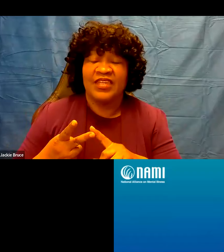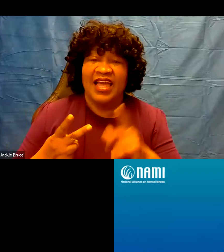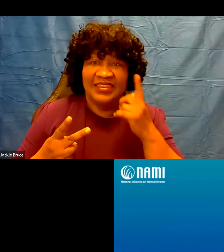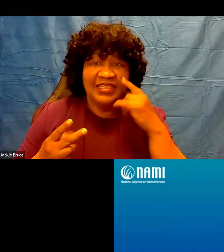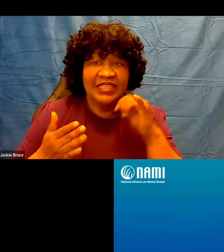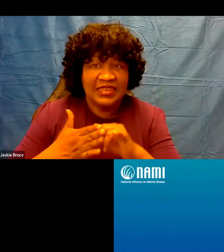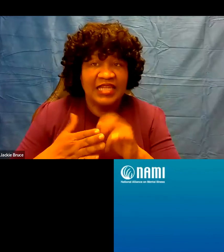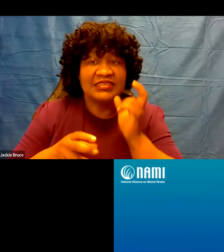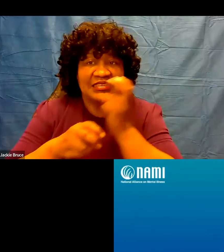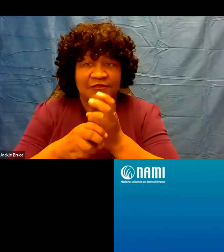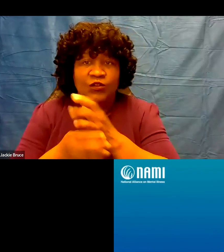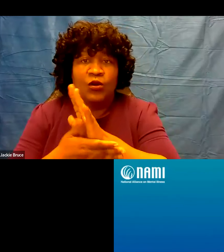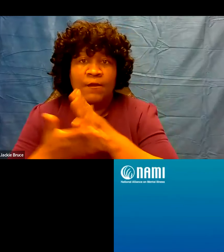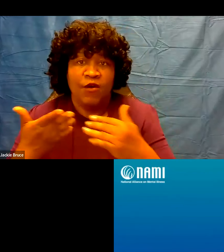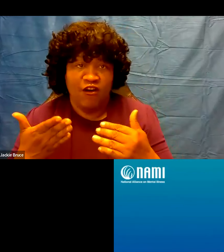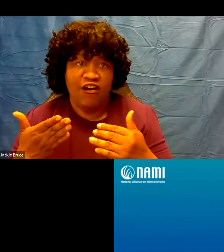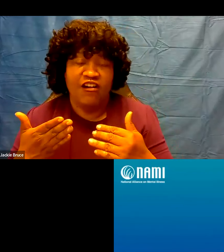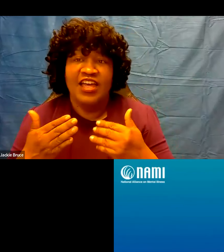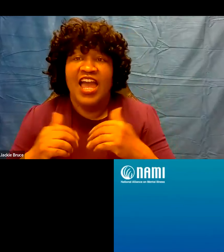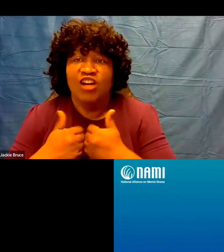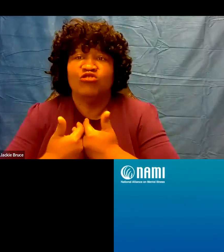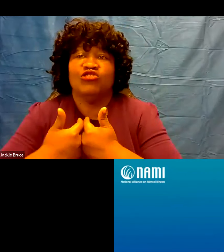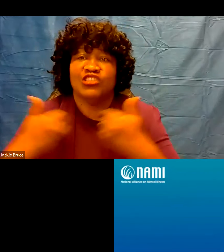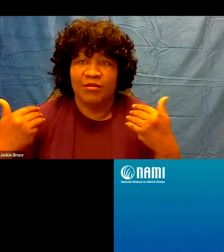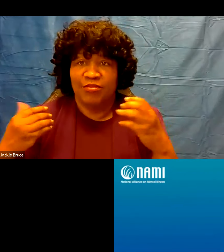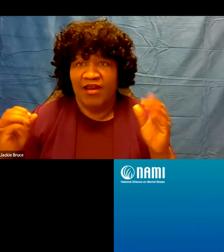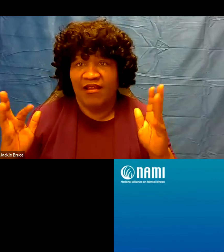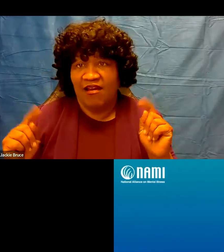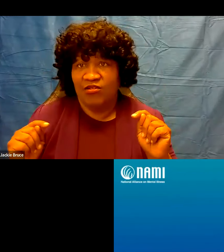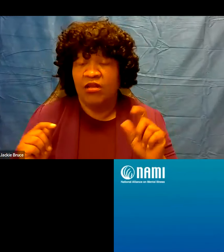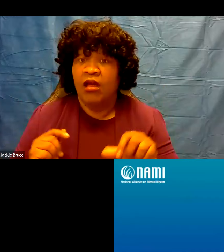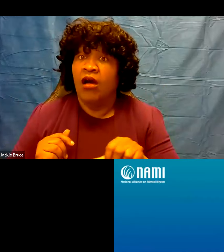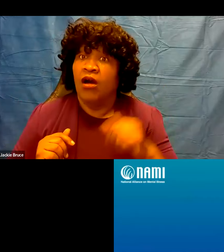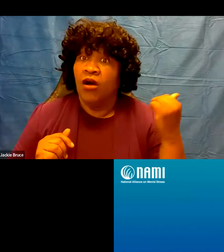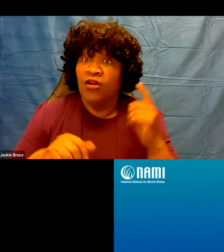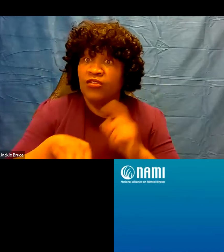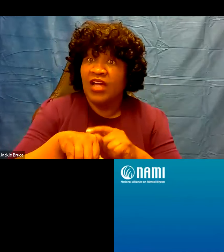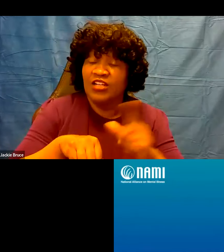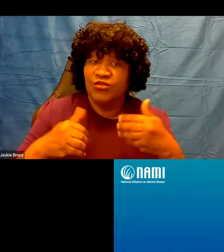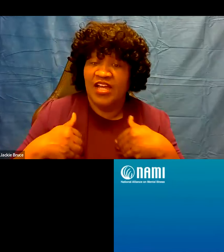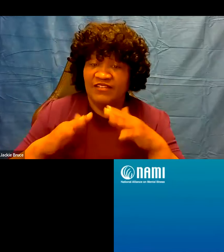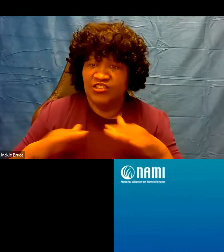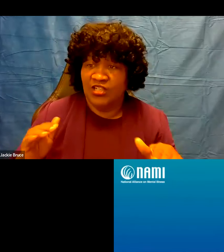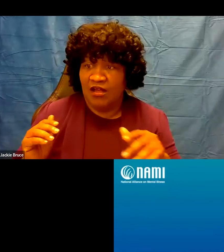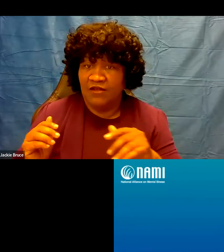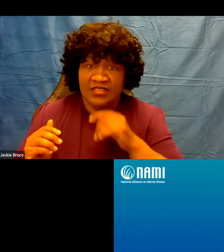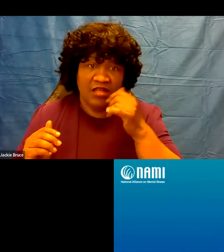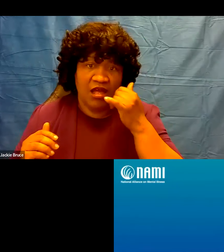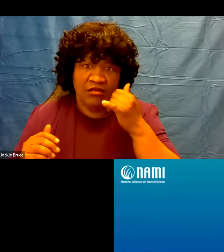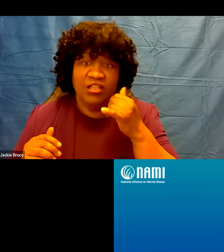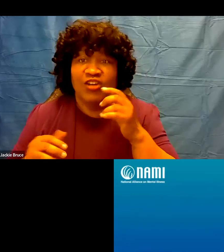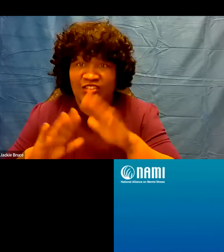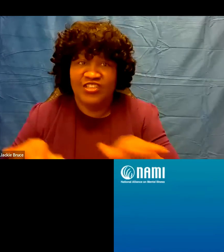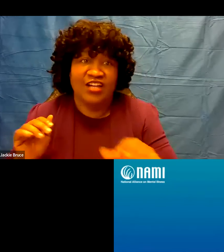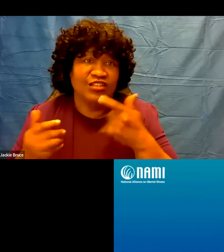going to be the difficult part, is separating that. In other cases, you'll have a child that's calling that doesn't